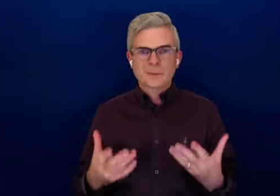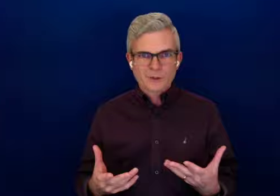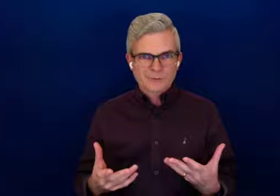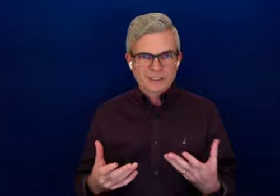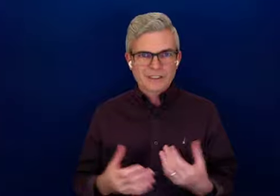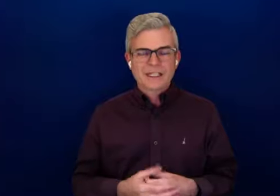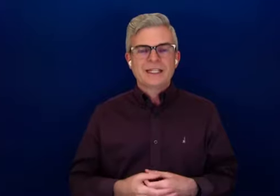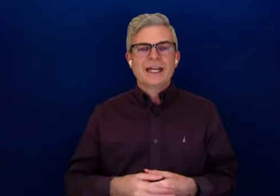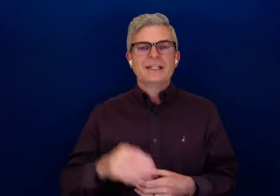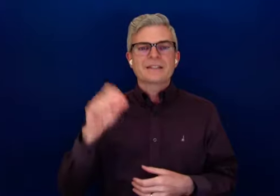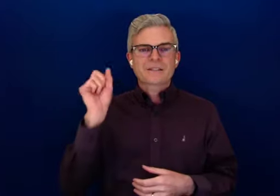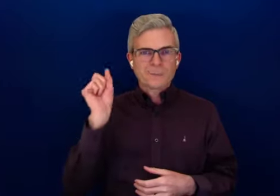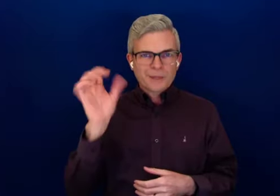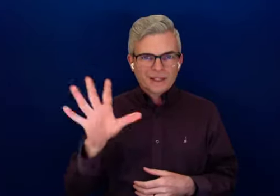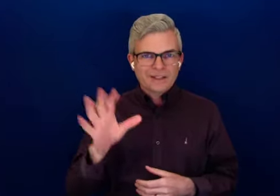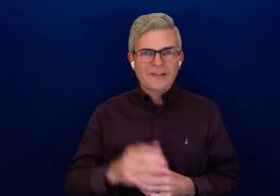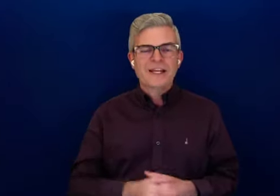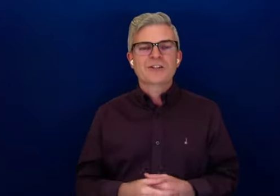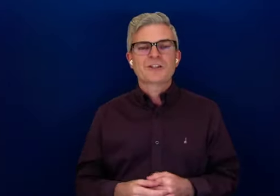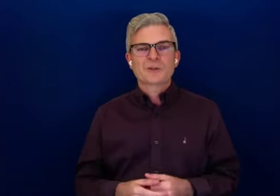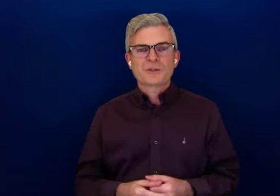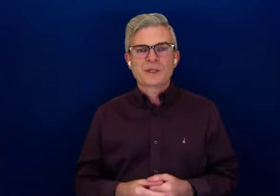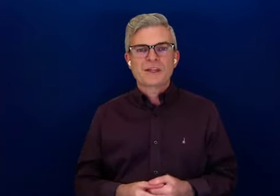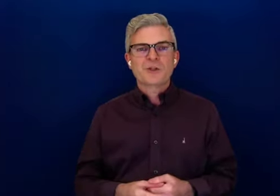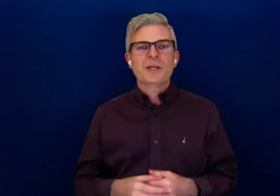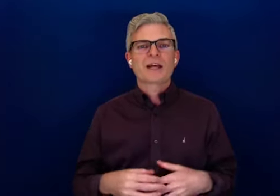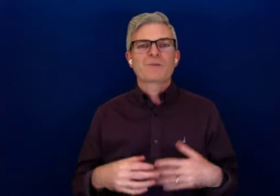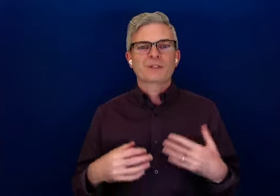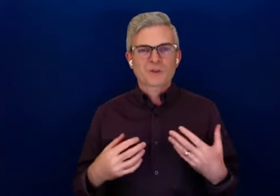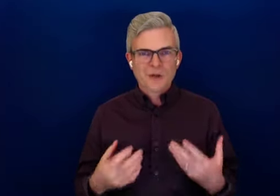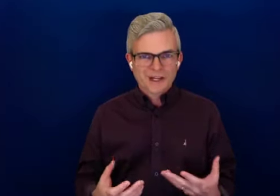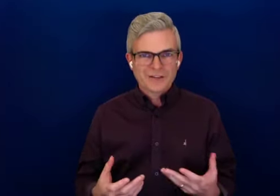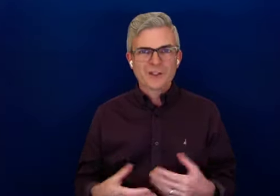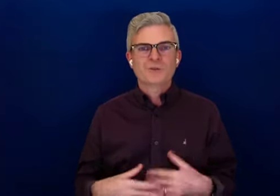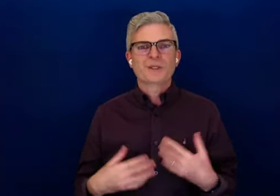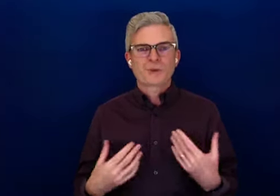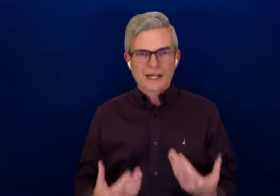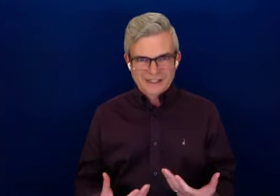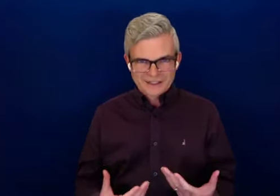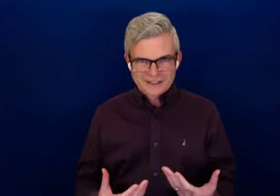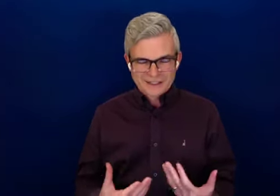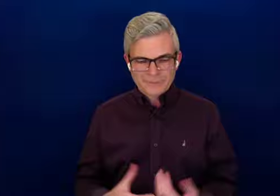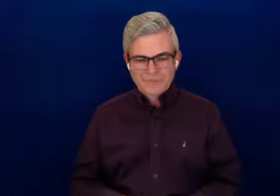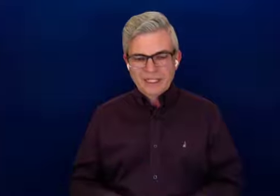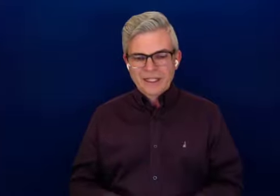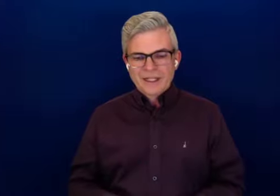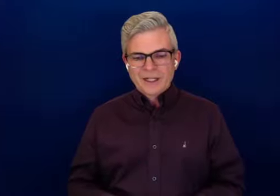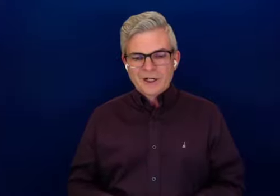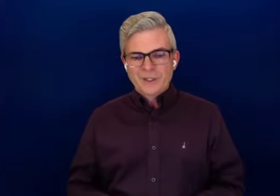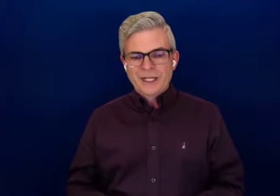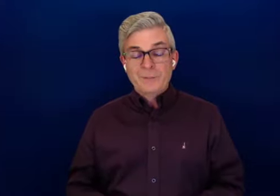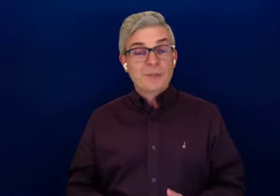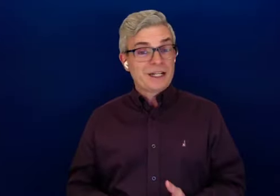not perfect, and submit it, and that shows me that you have been trying, that you've been practicing. Okay,